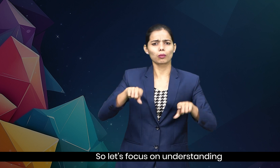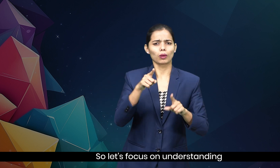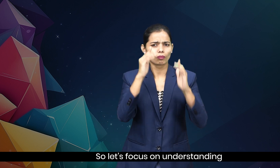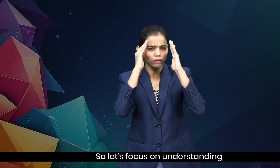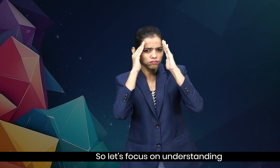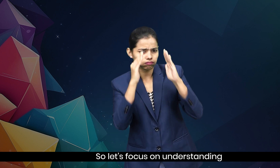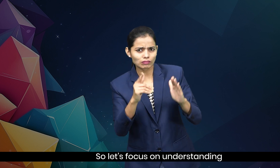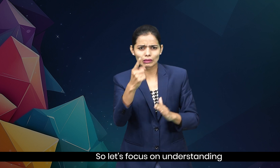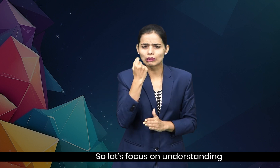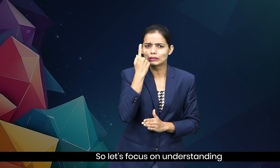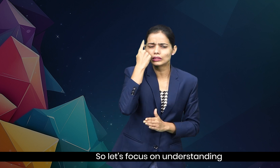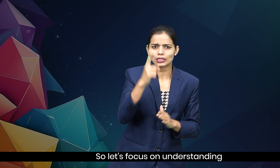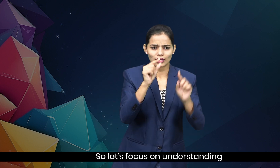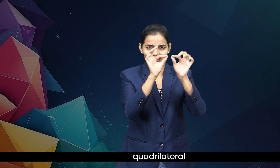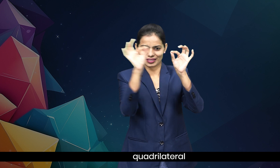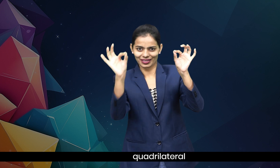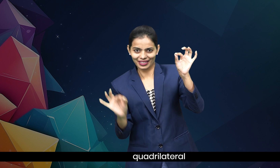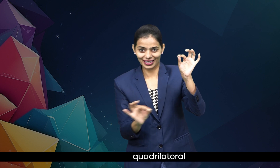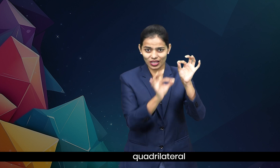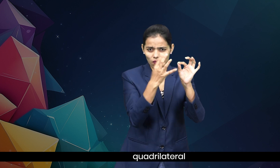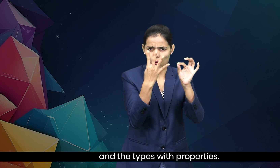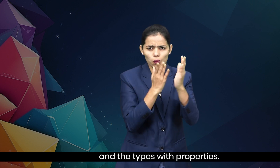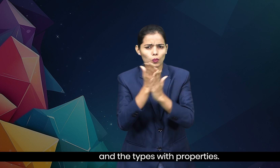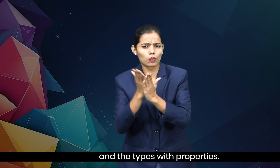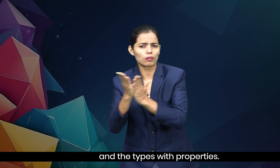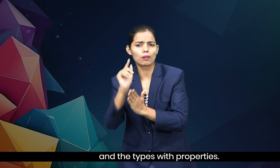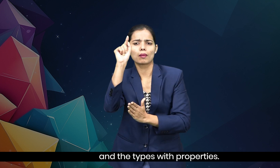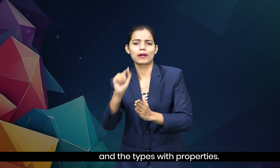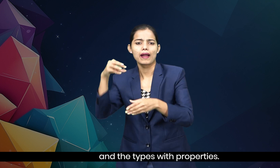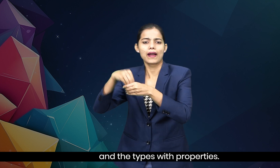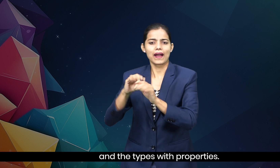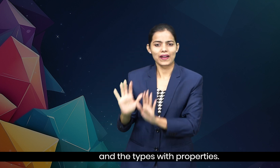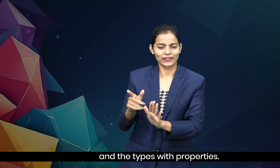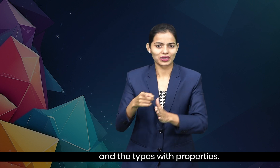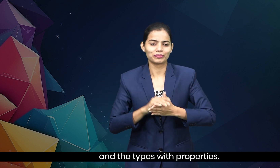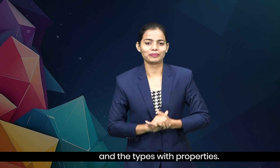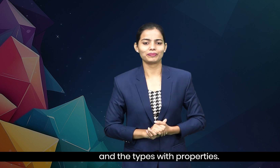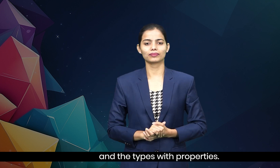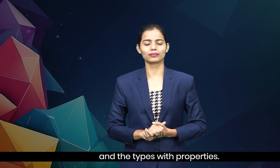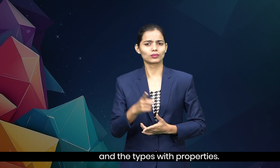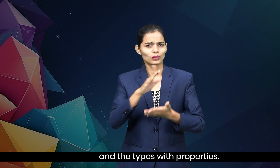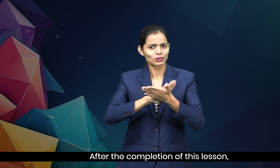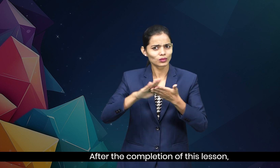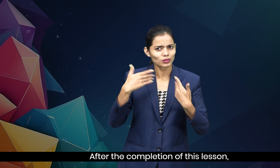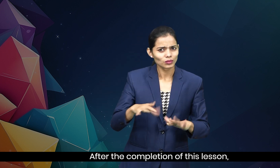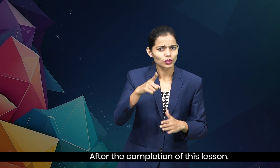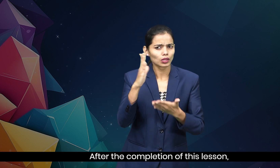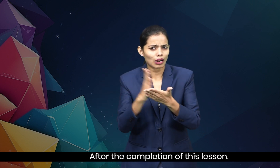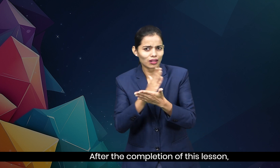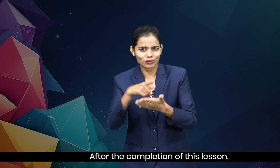So, let's focus on understanding quadrilaterals and their types with properties. After the completion of